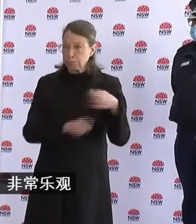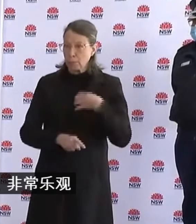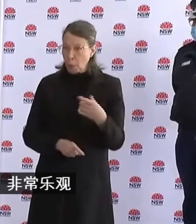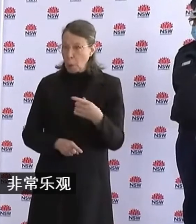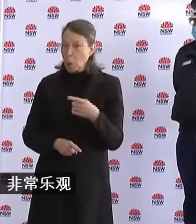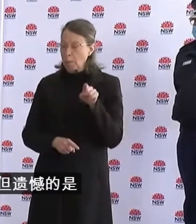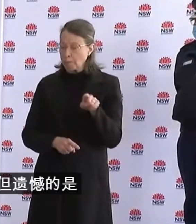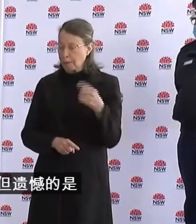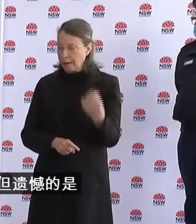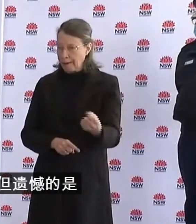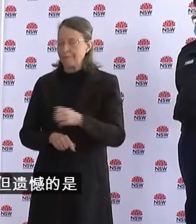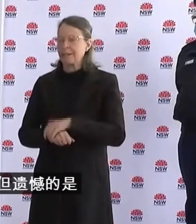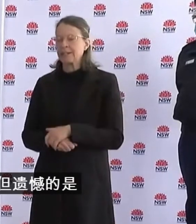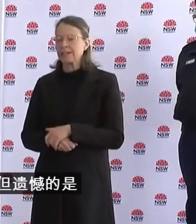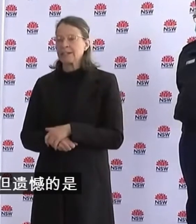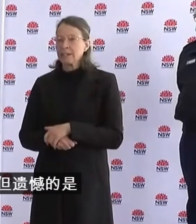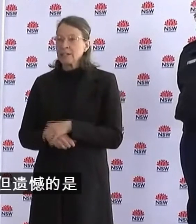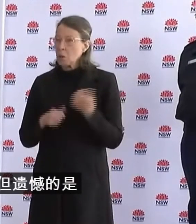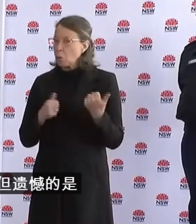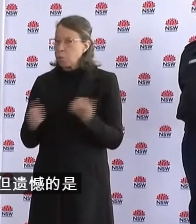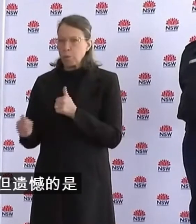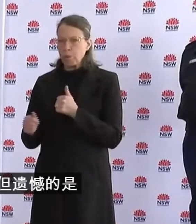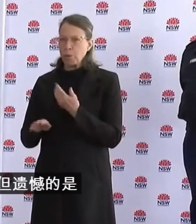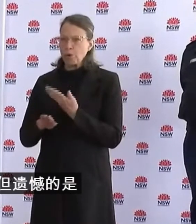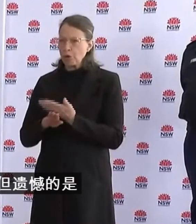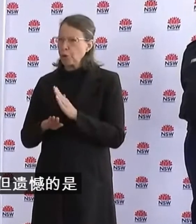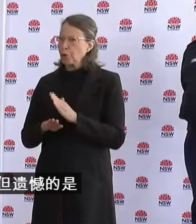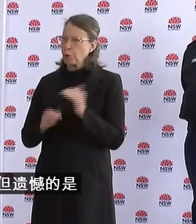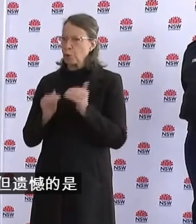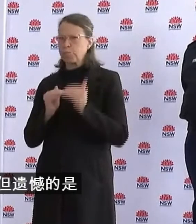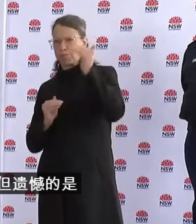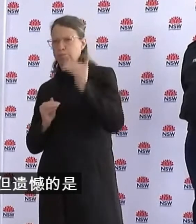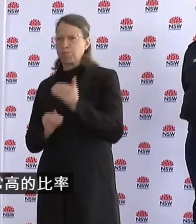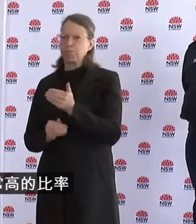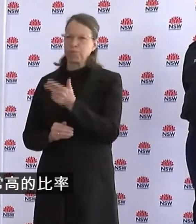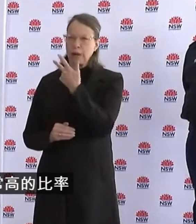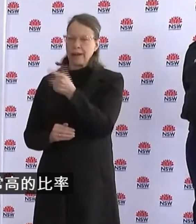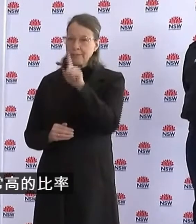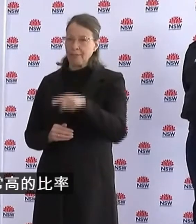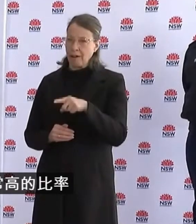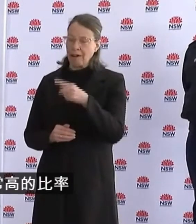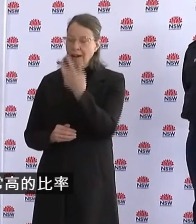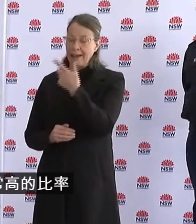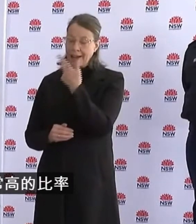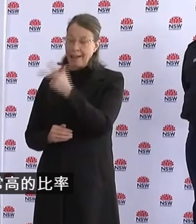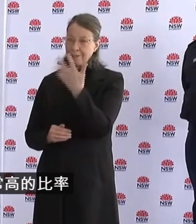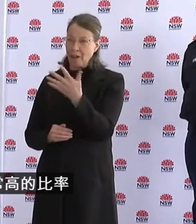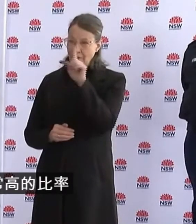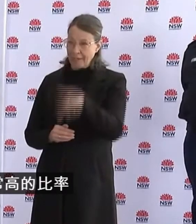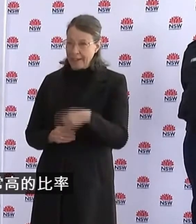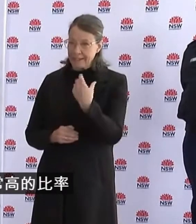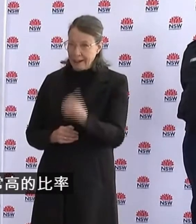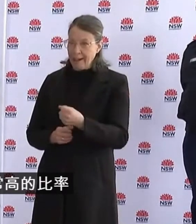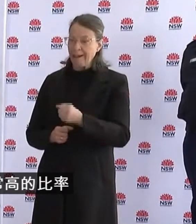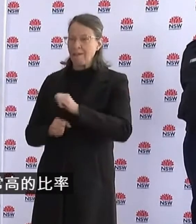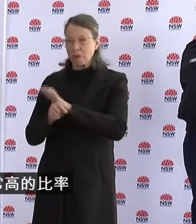come forward to get tested. It's a new record in New South Wales. But regrettably, what that has done is uncover more positive results and uncover